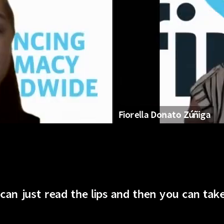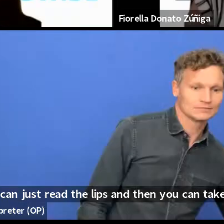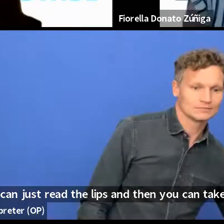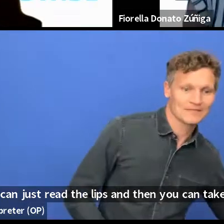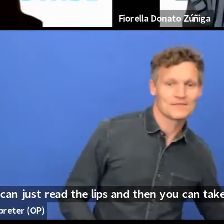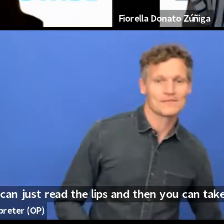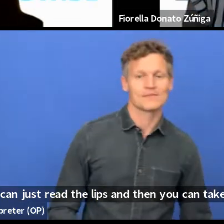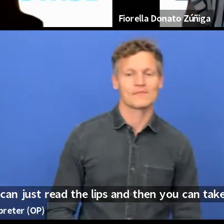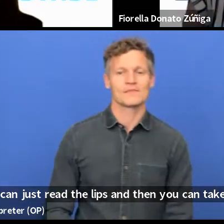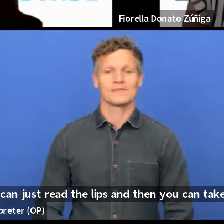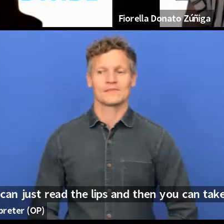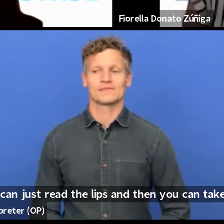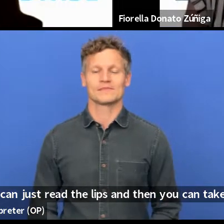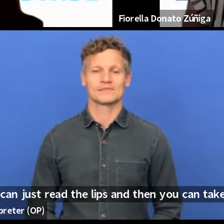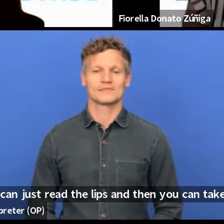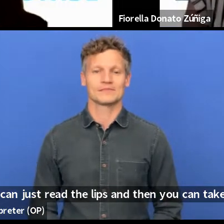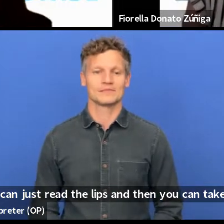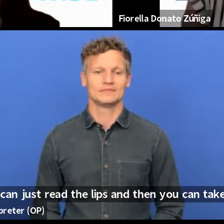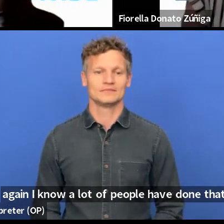Thank you.